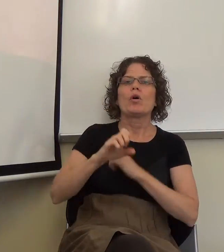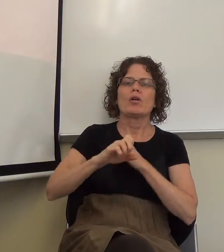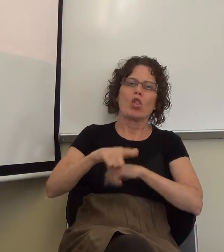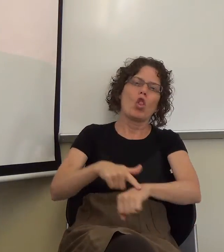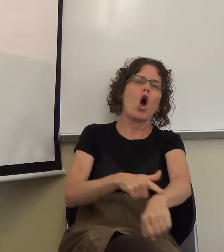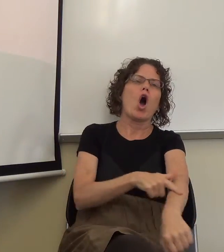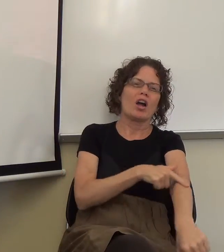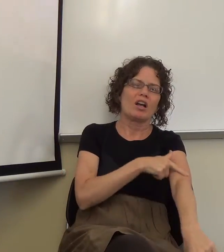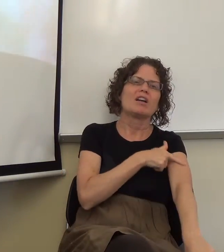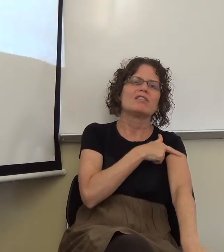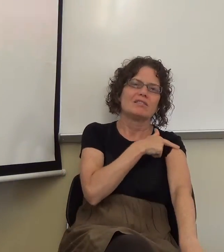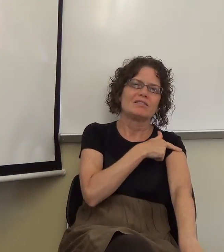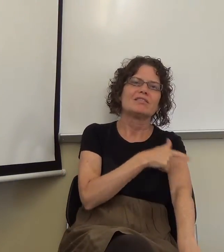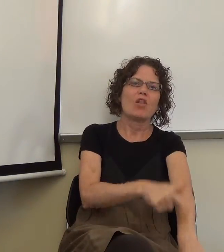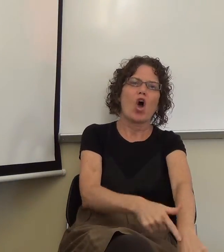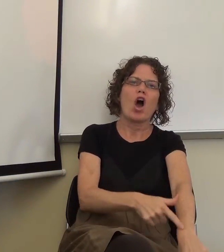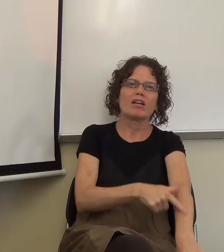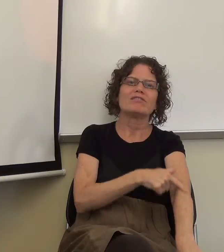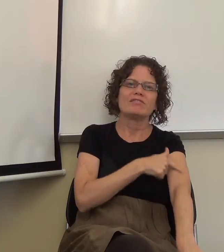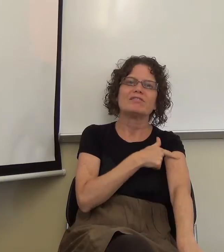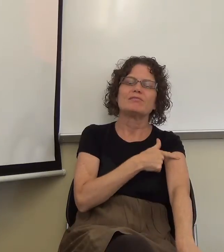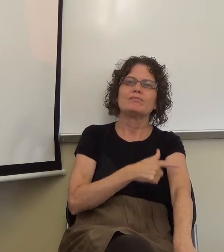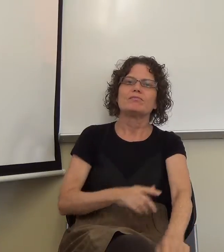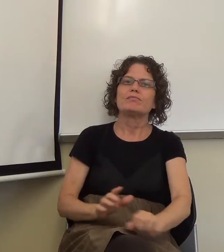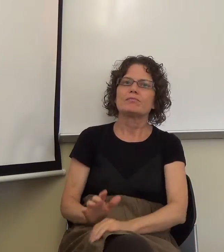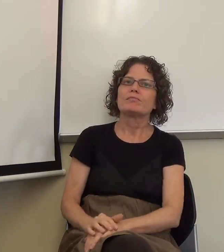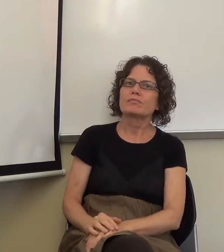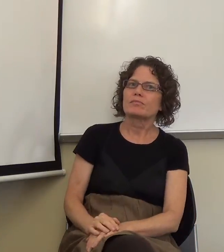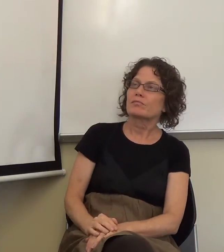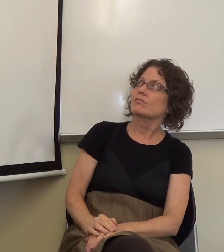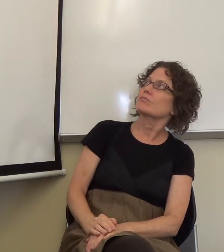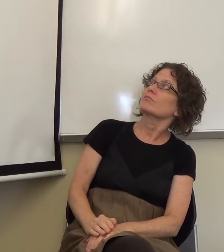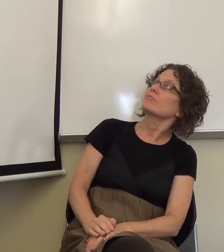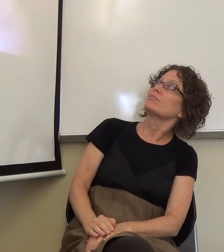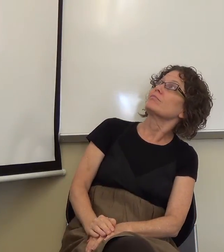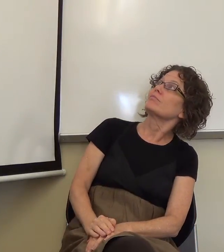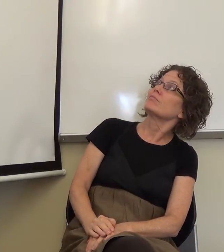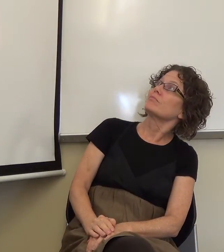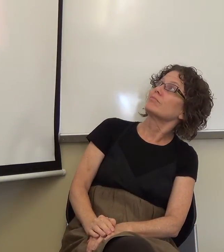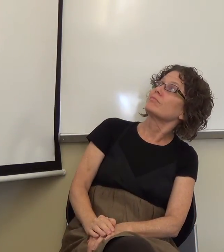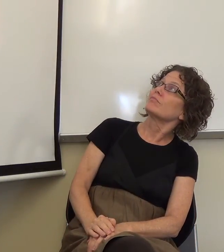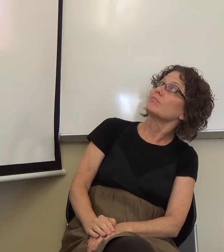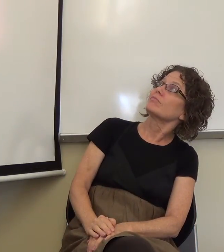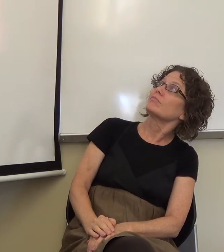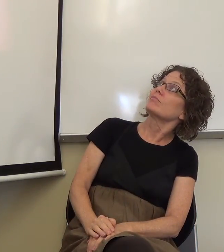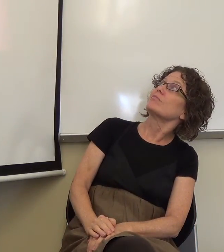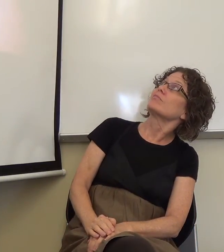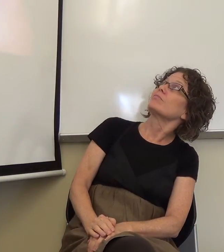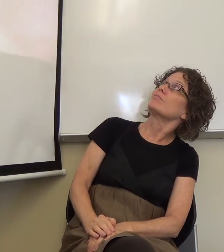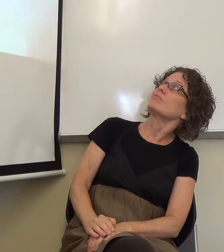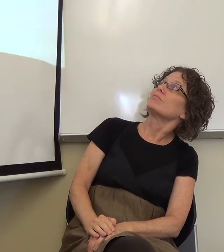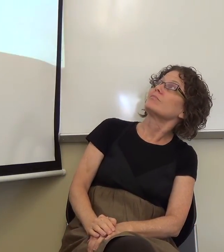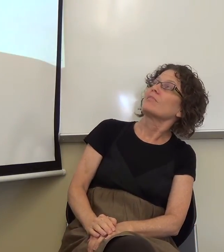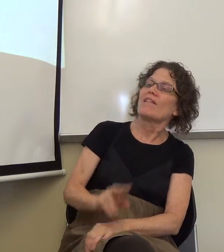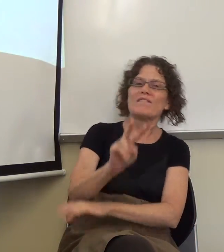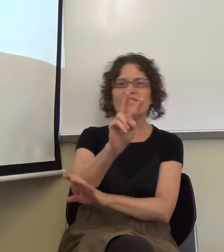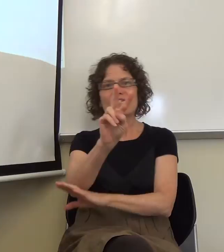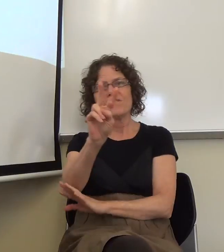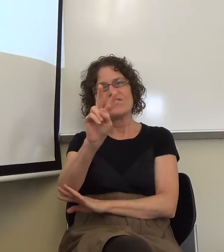us something. And this actually is life. VIT, like vital